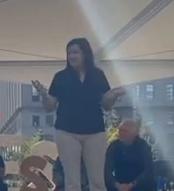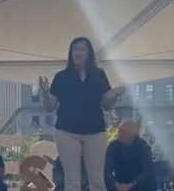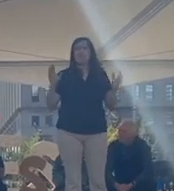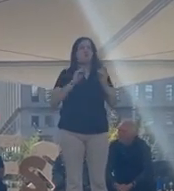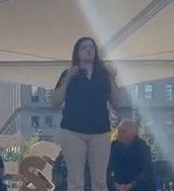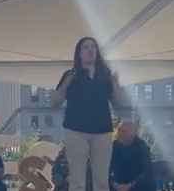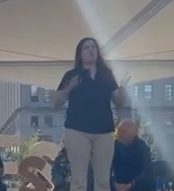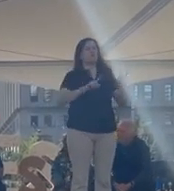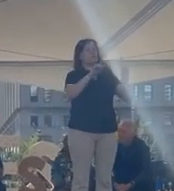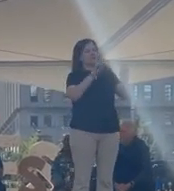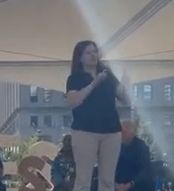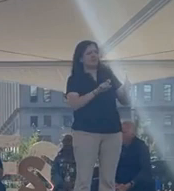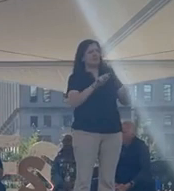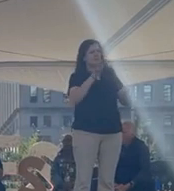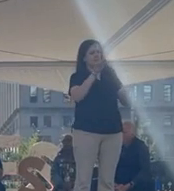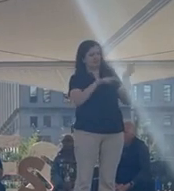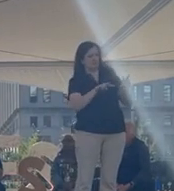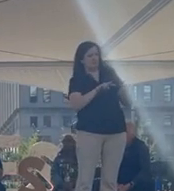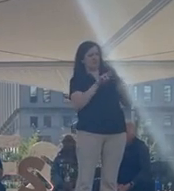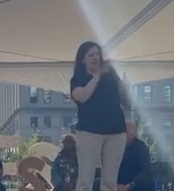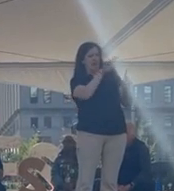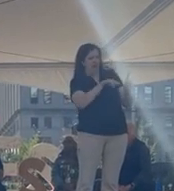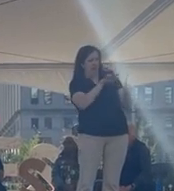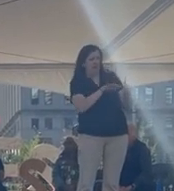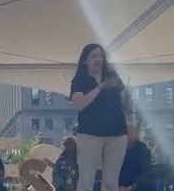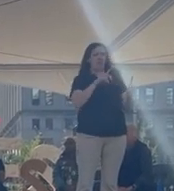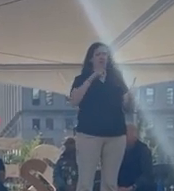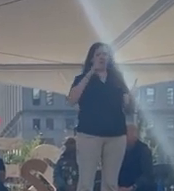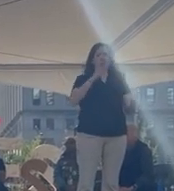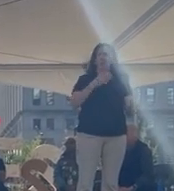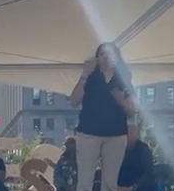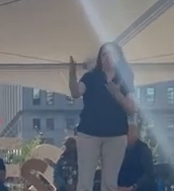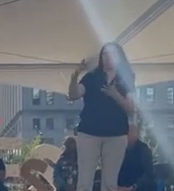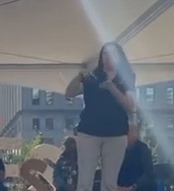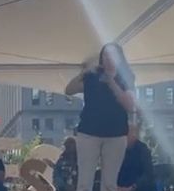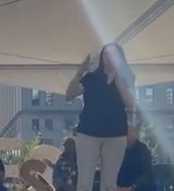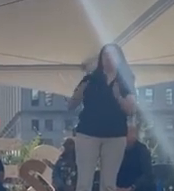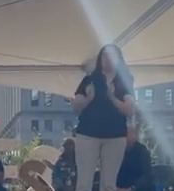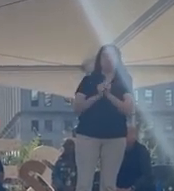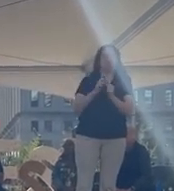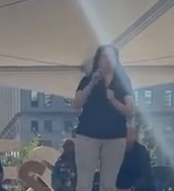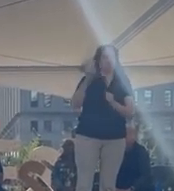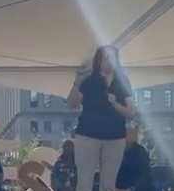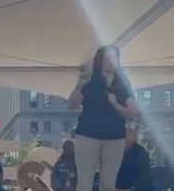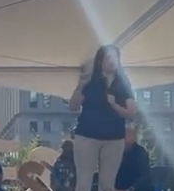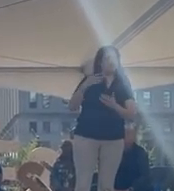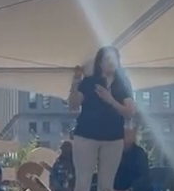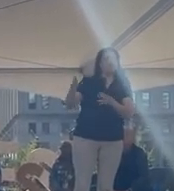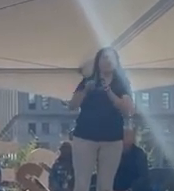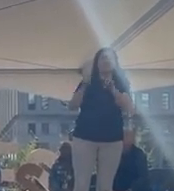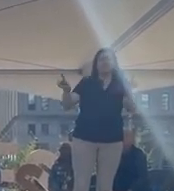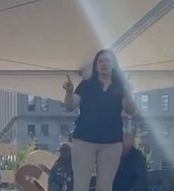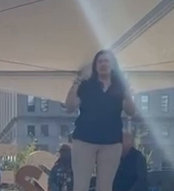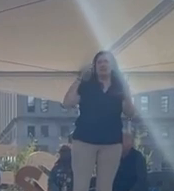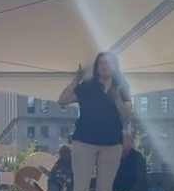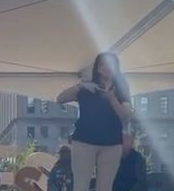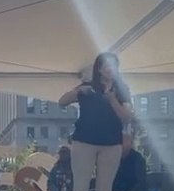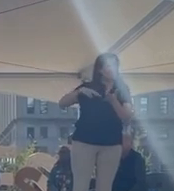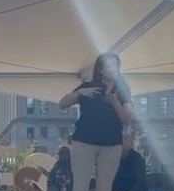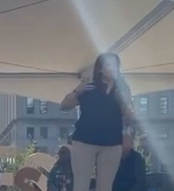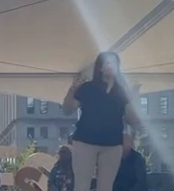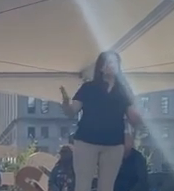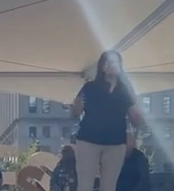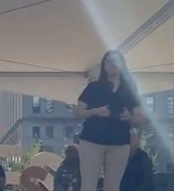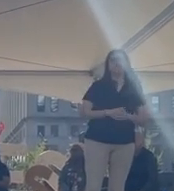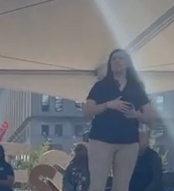of testing, assessment, to offer dancers with disabilities a degree in dance.